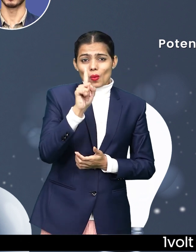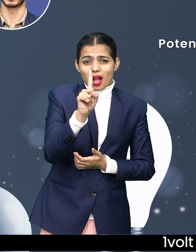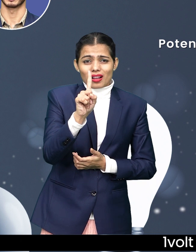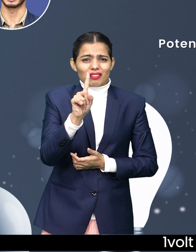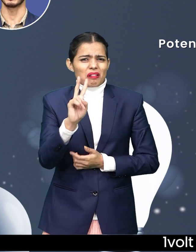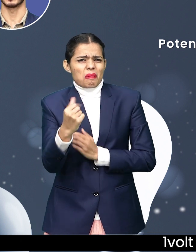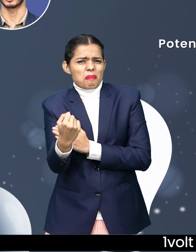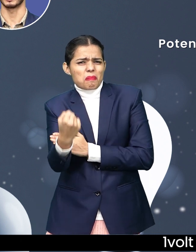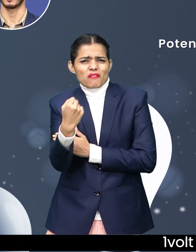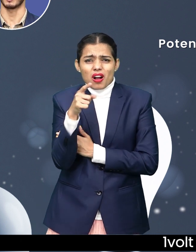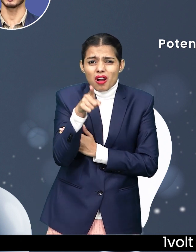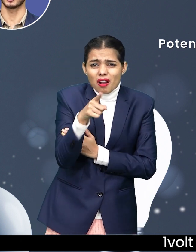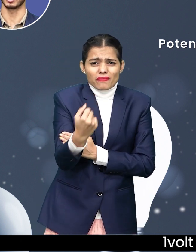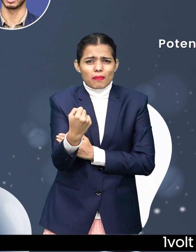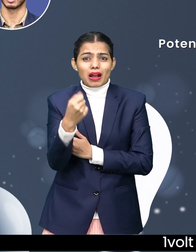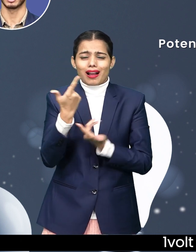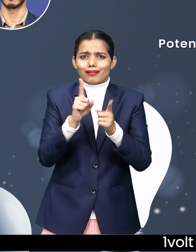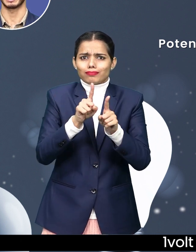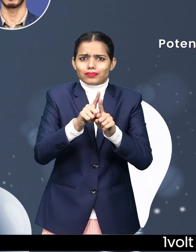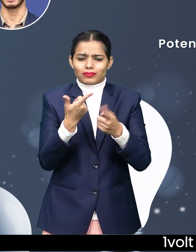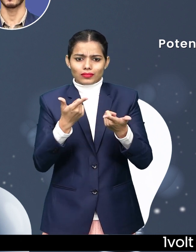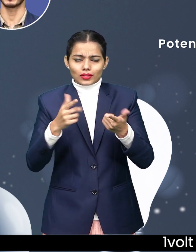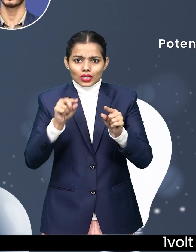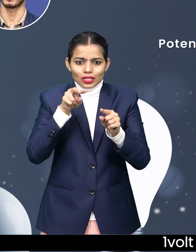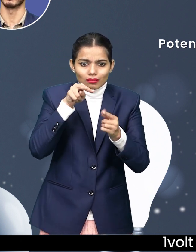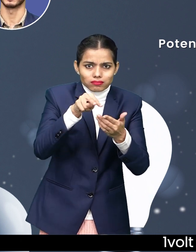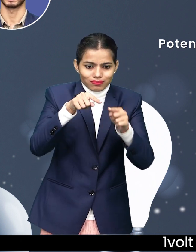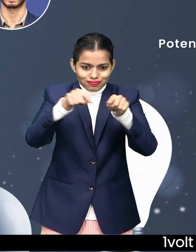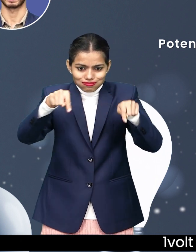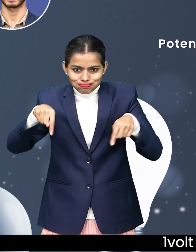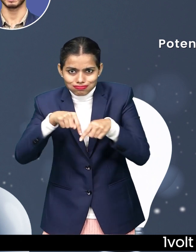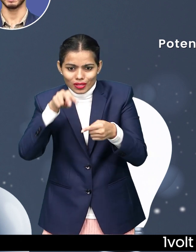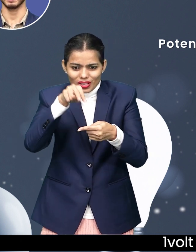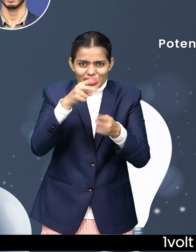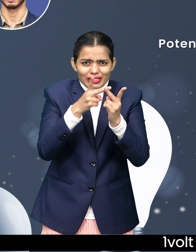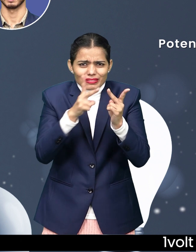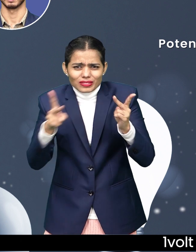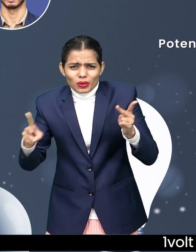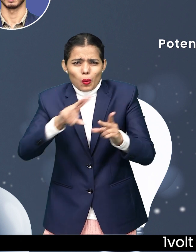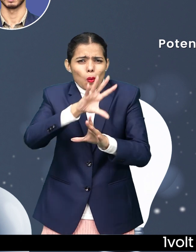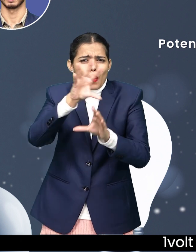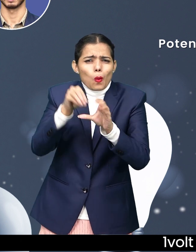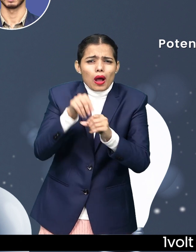One volt equals to 1 joule divided by 1 coulomb.